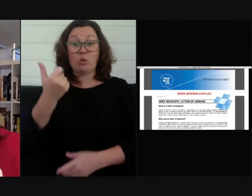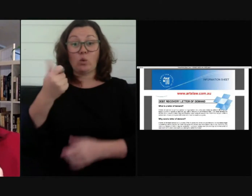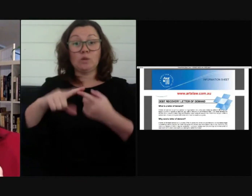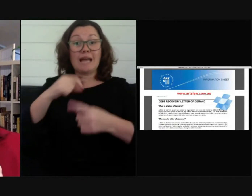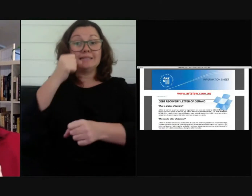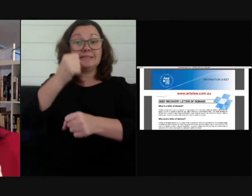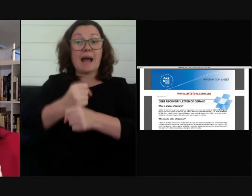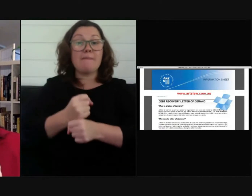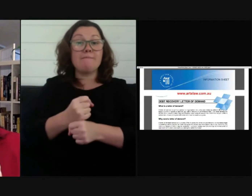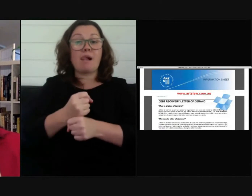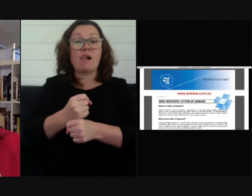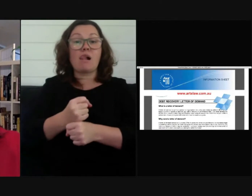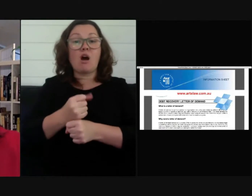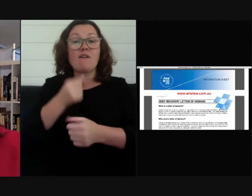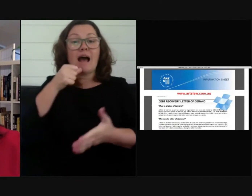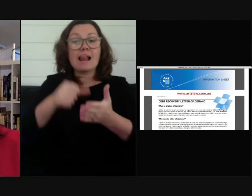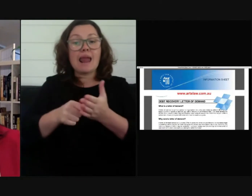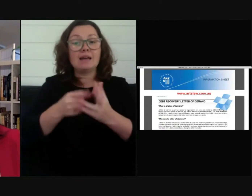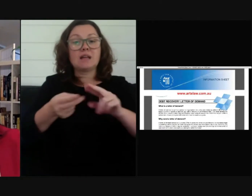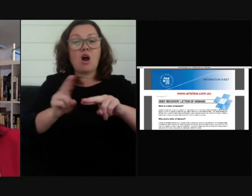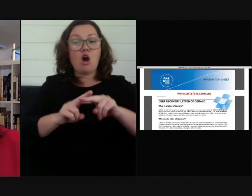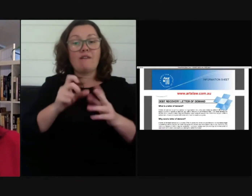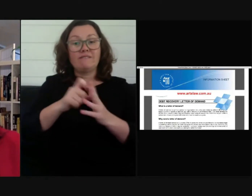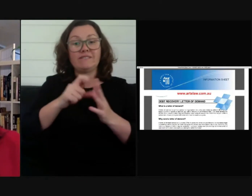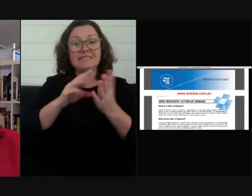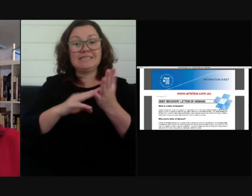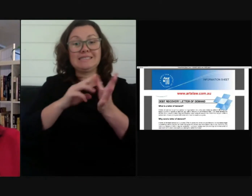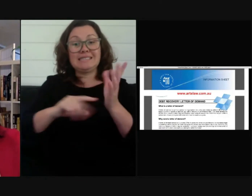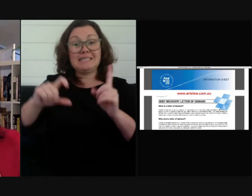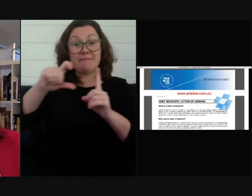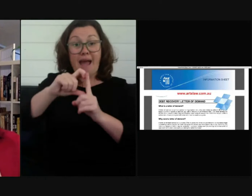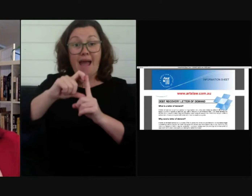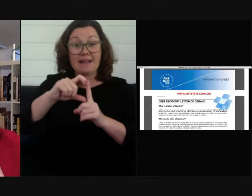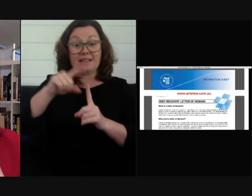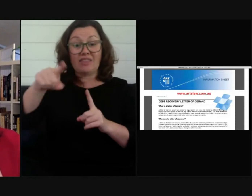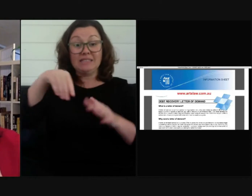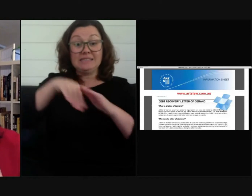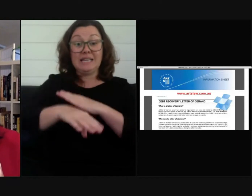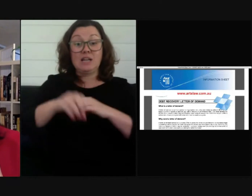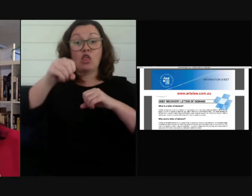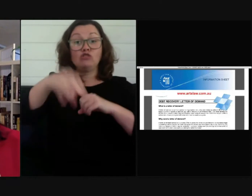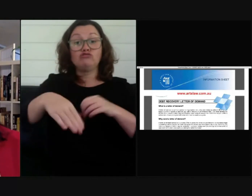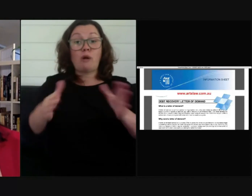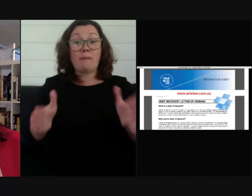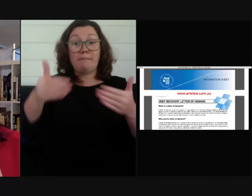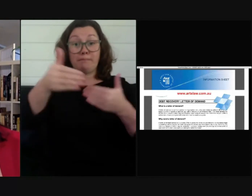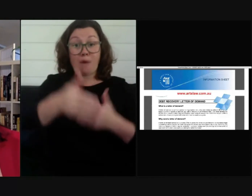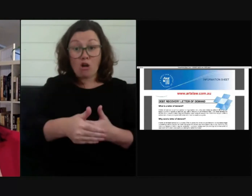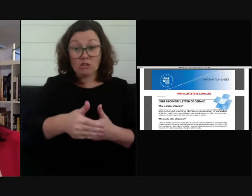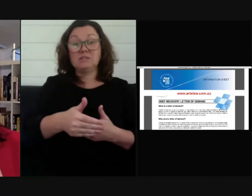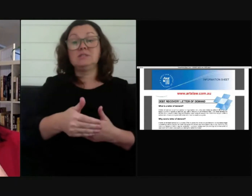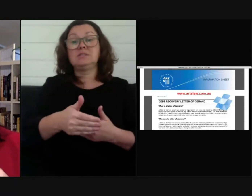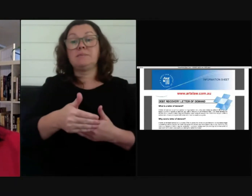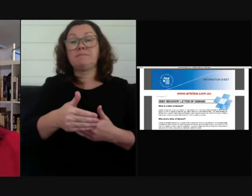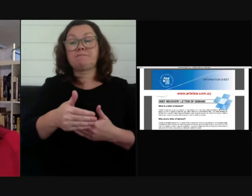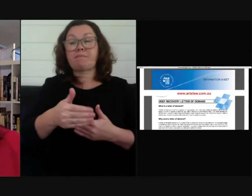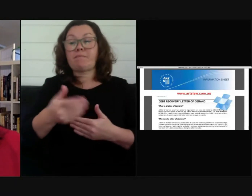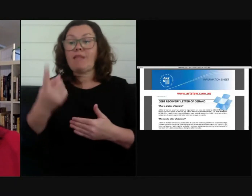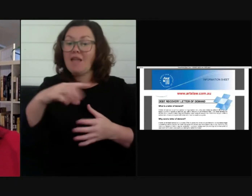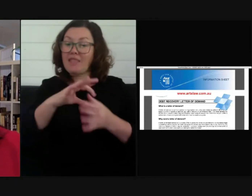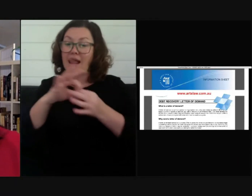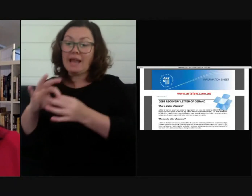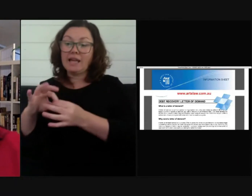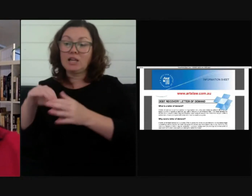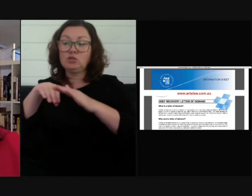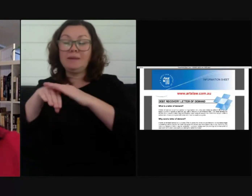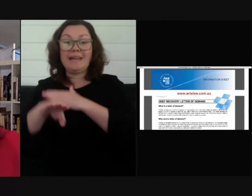the Dropbox, and I believe Wendy's going to pop it up into the chat for me. There it is. Thanks, Wendy. Arts Law Centre of Australia is